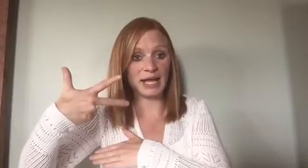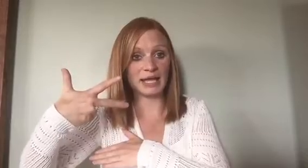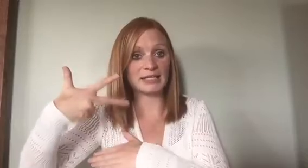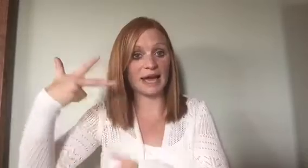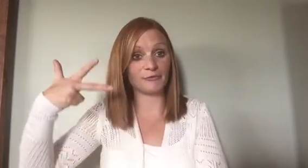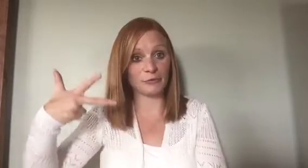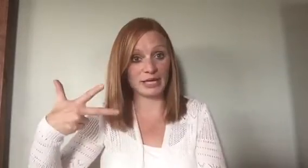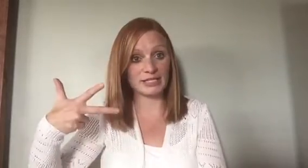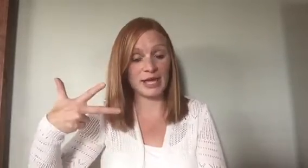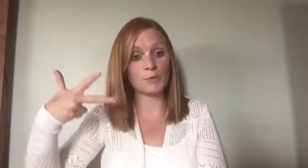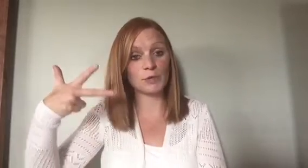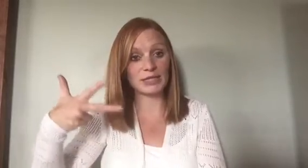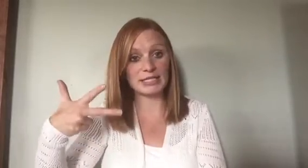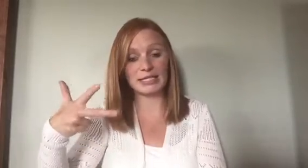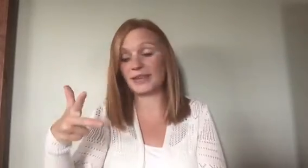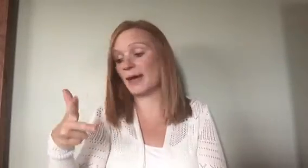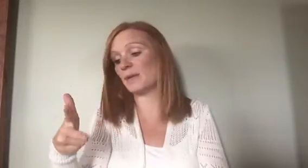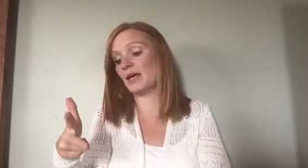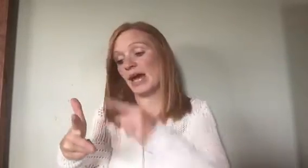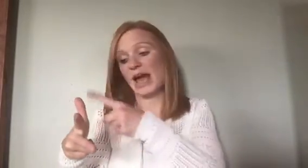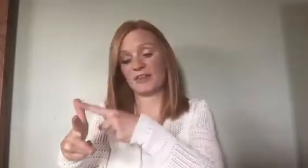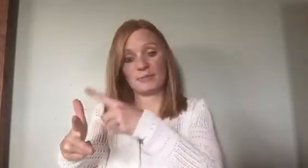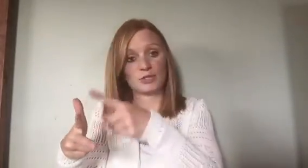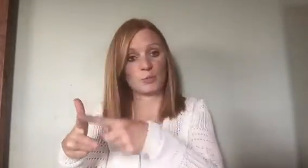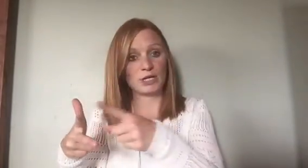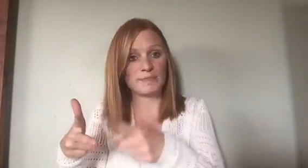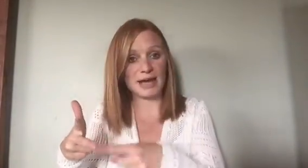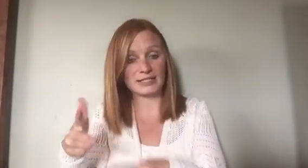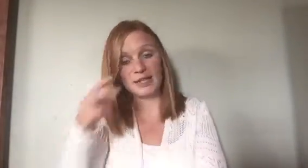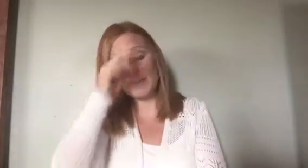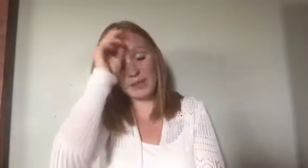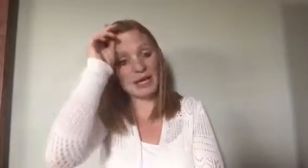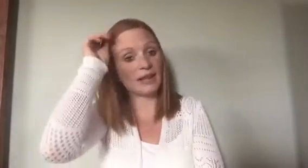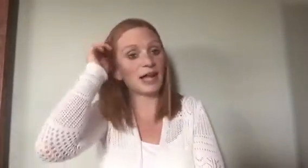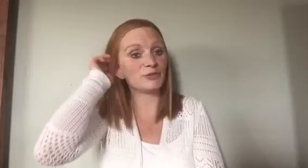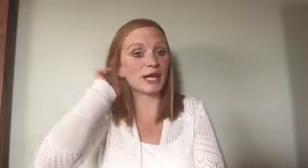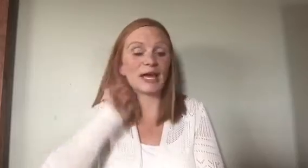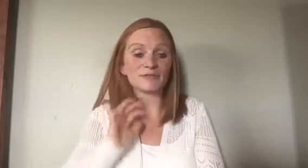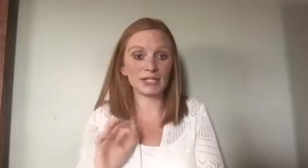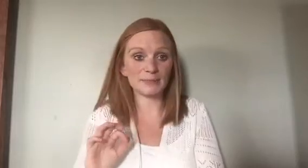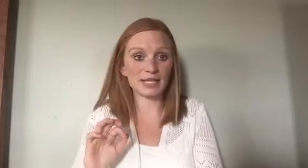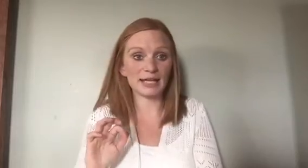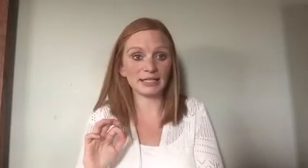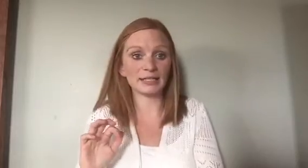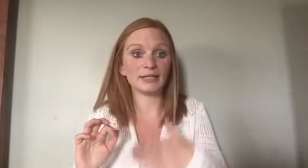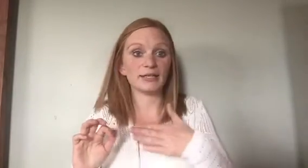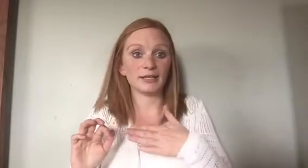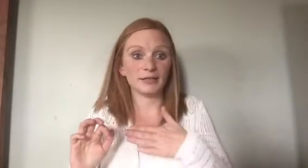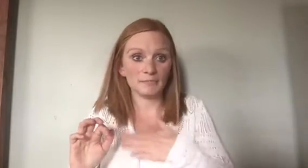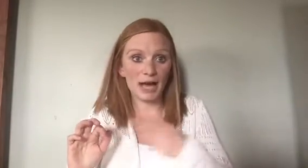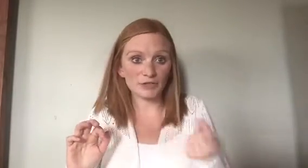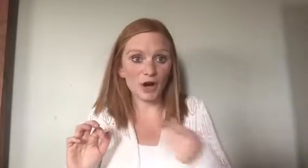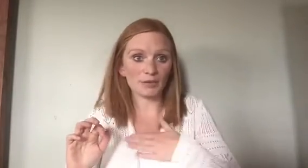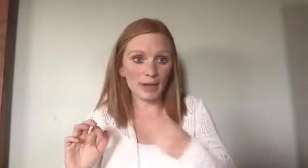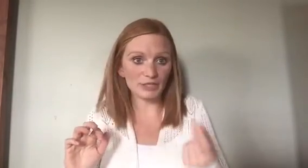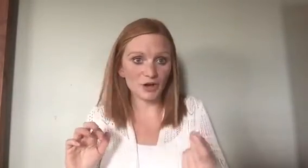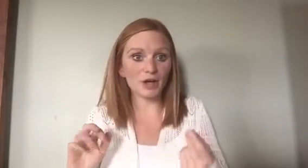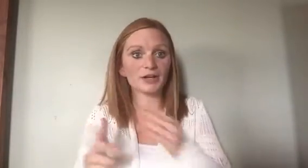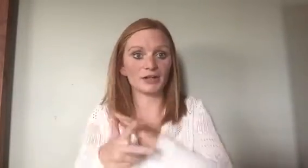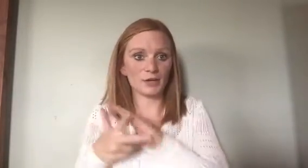hand, I've ranked them or listed them, and then I'm just pointing back to them, and I do not have to keep signing my dog,